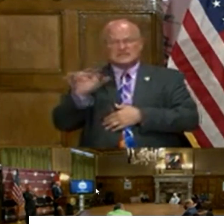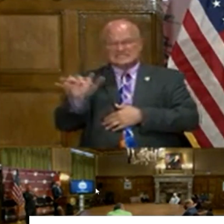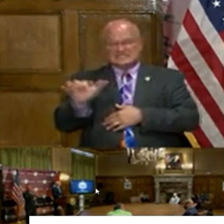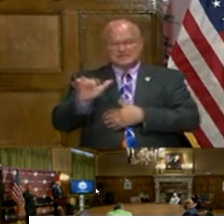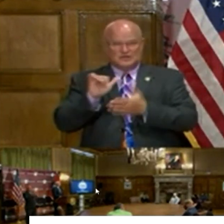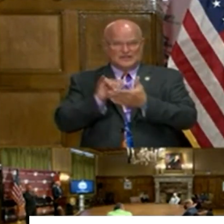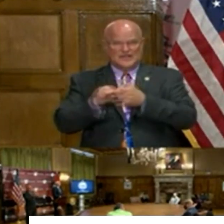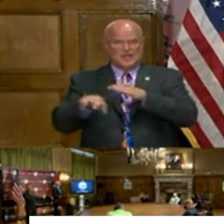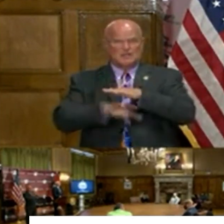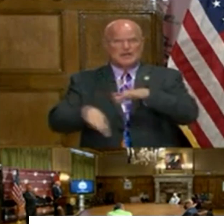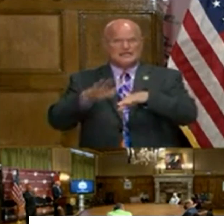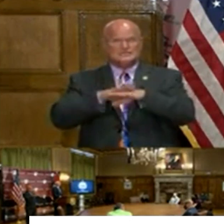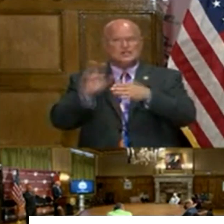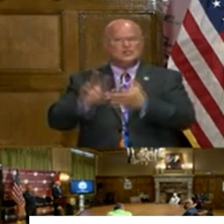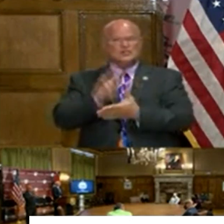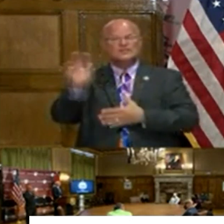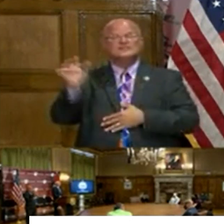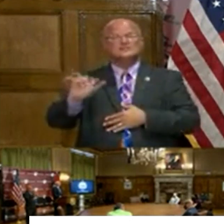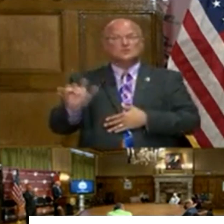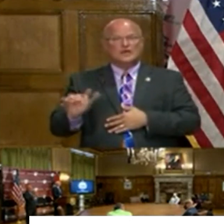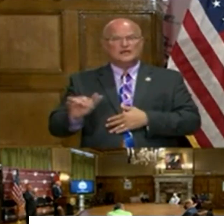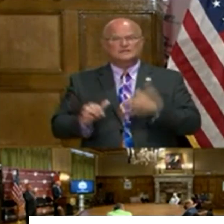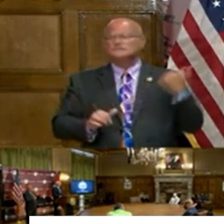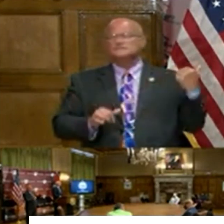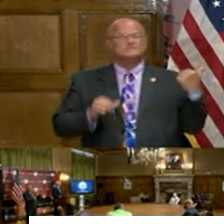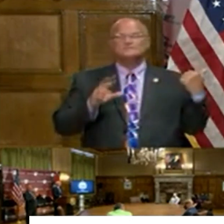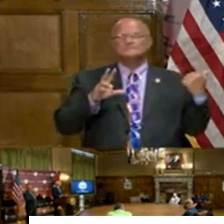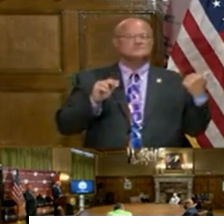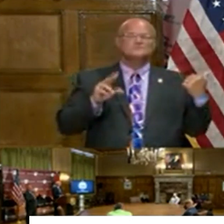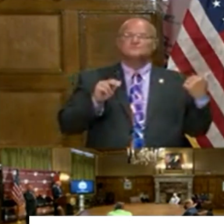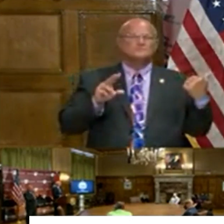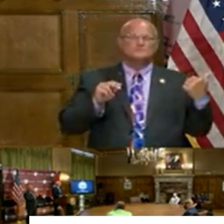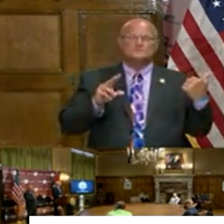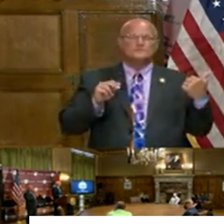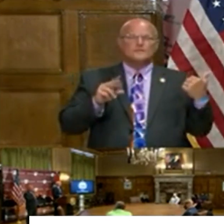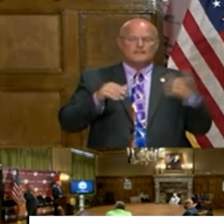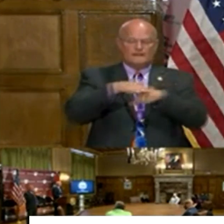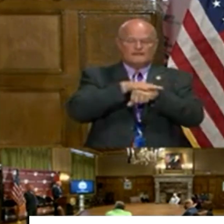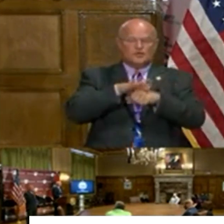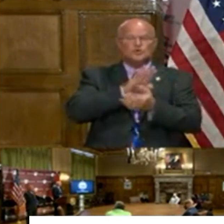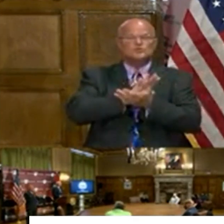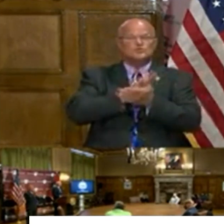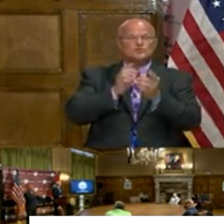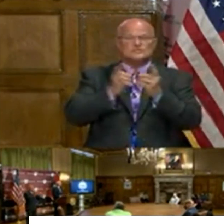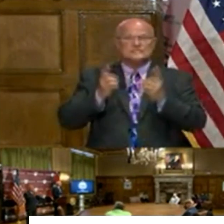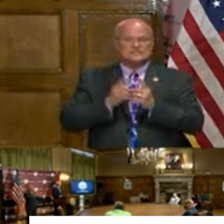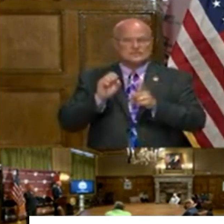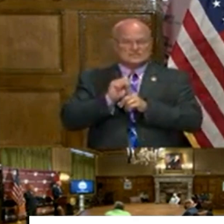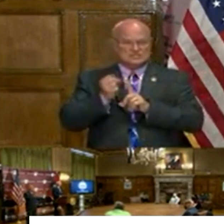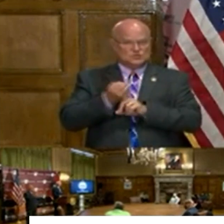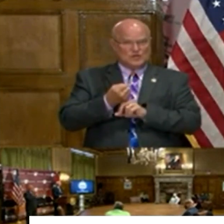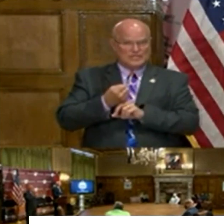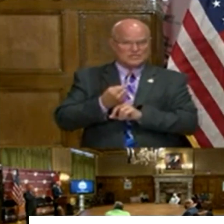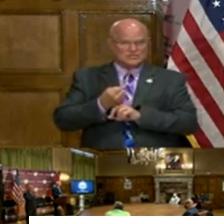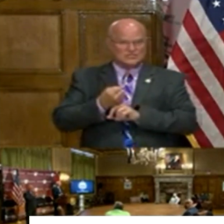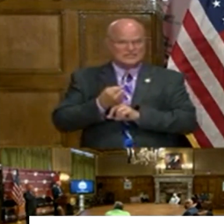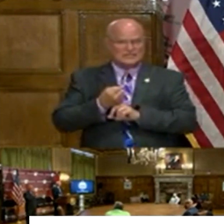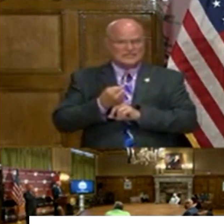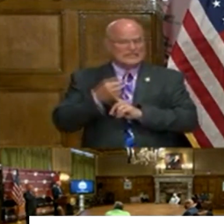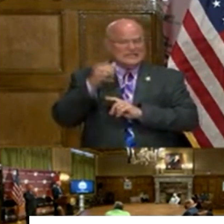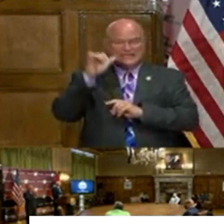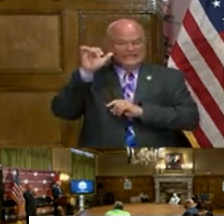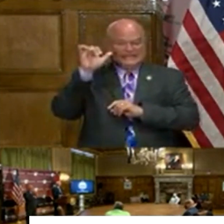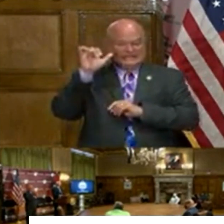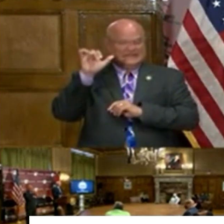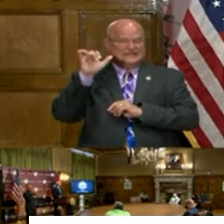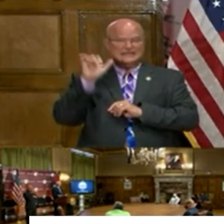to that based on universities as well? No, because in the local school district situation, that